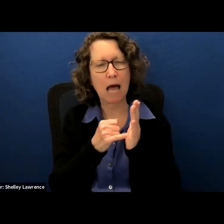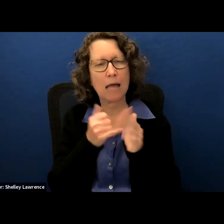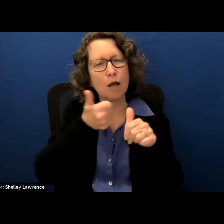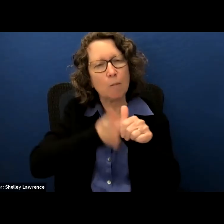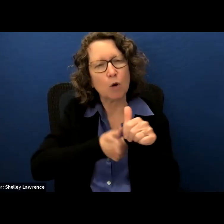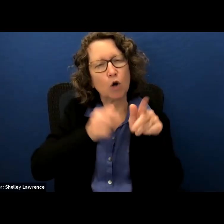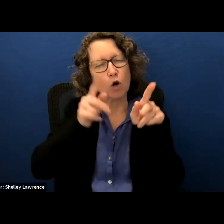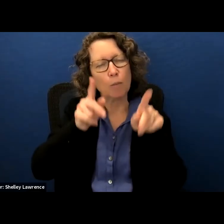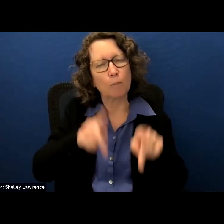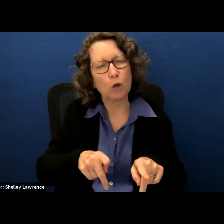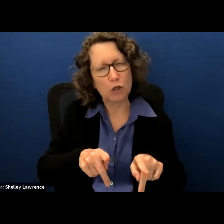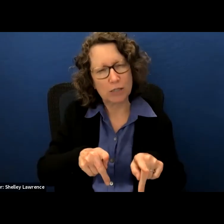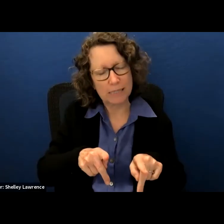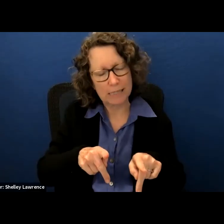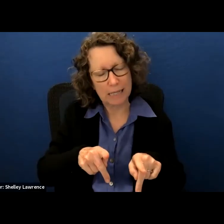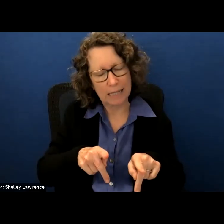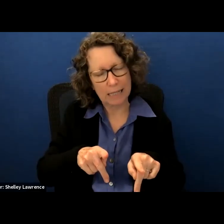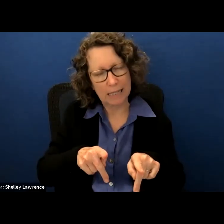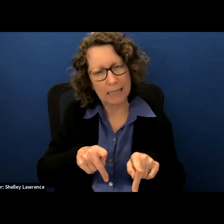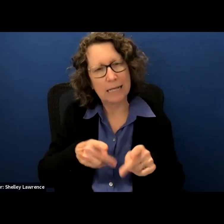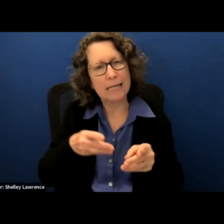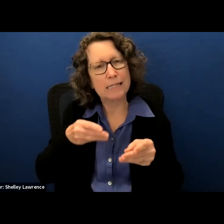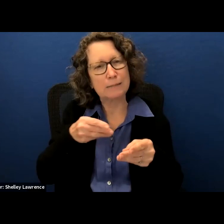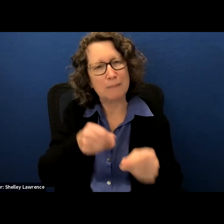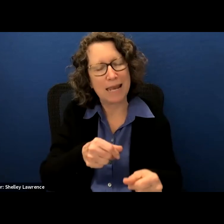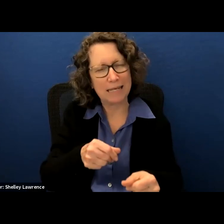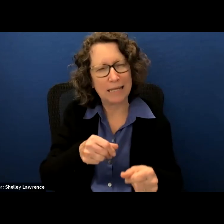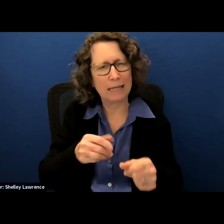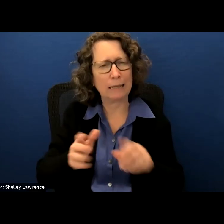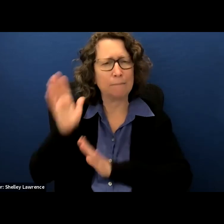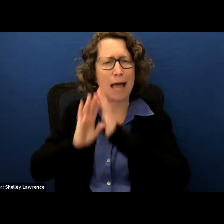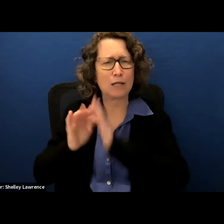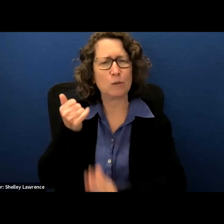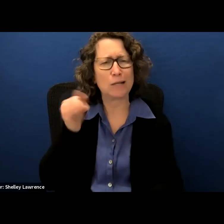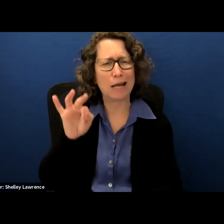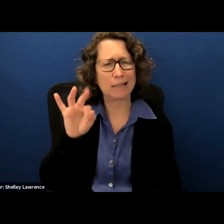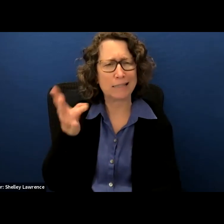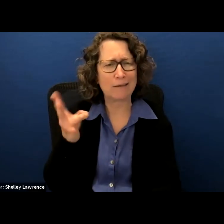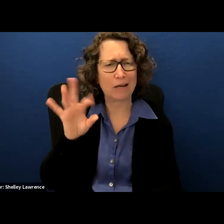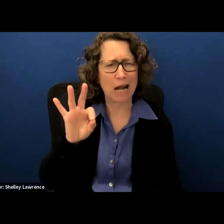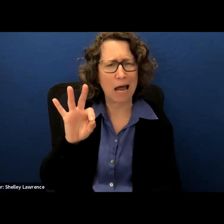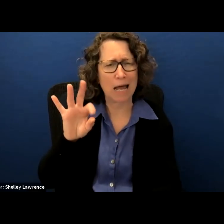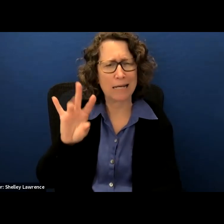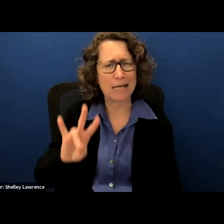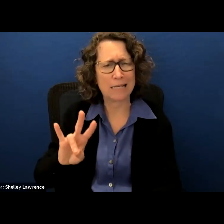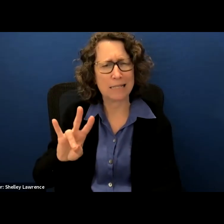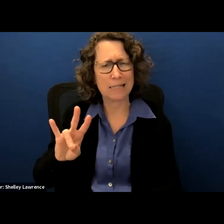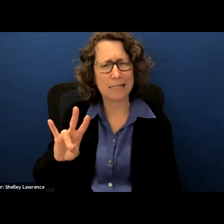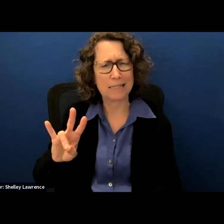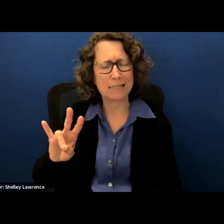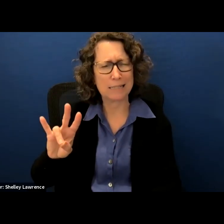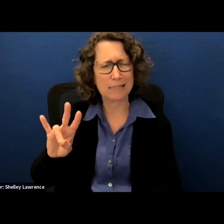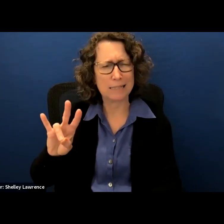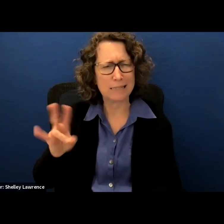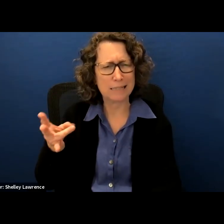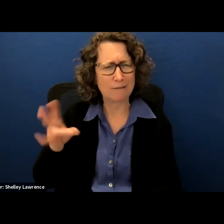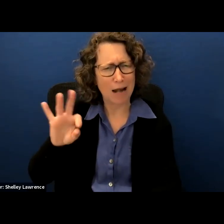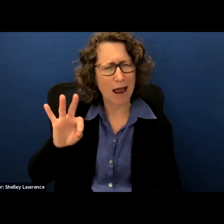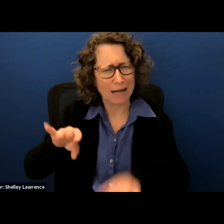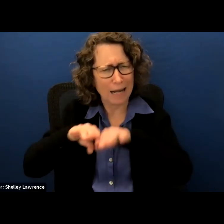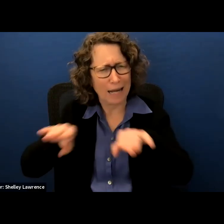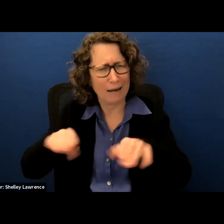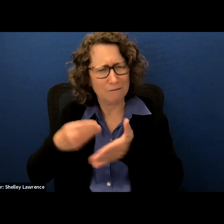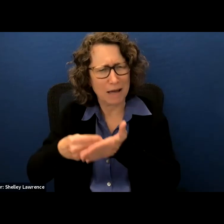at the 1978-79 levels. It's just kind of a little obscure thing,